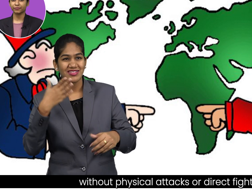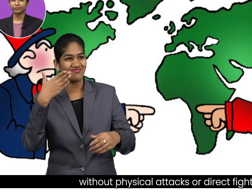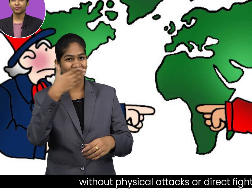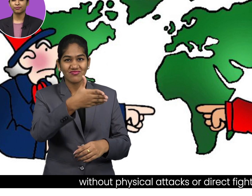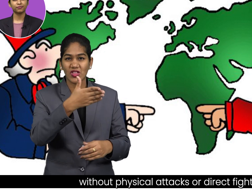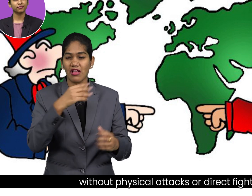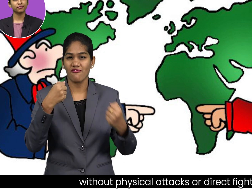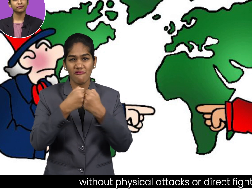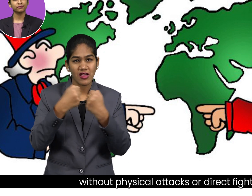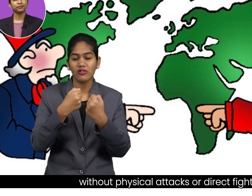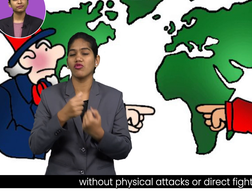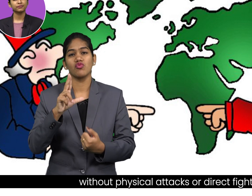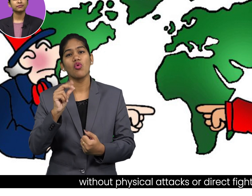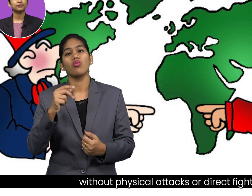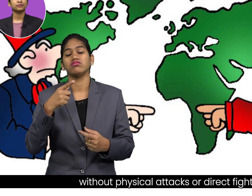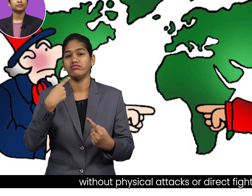fighting.